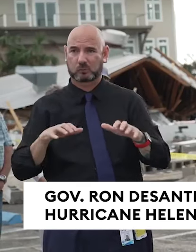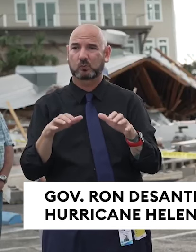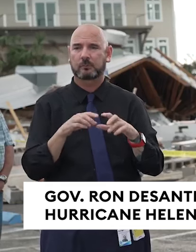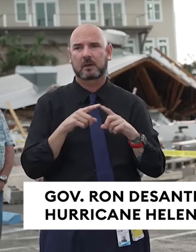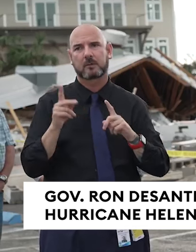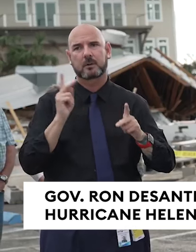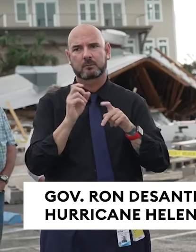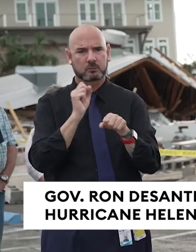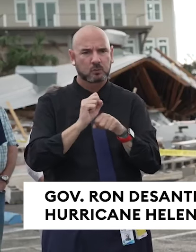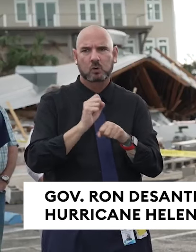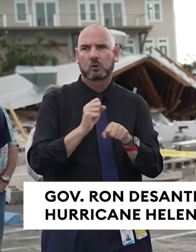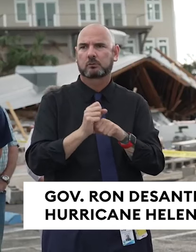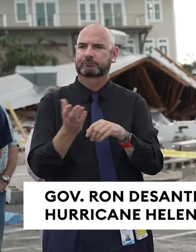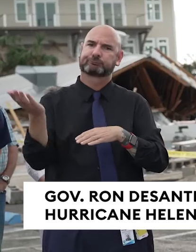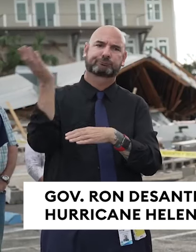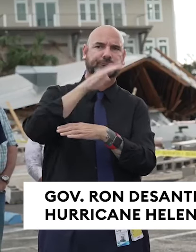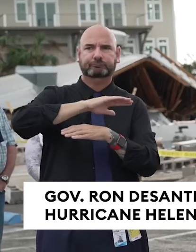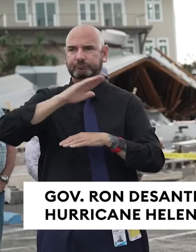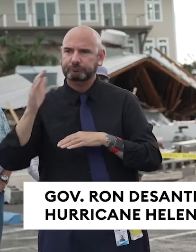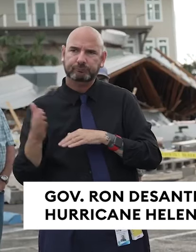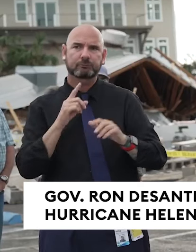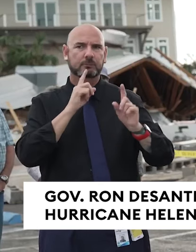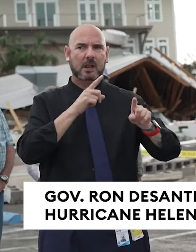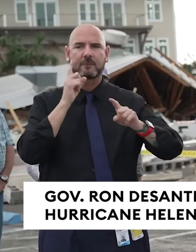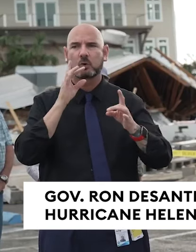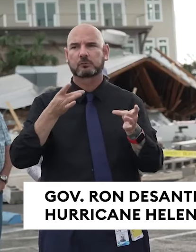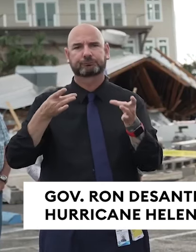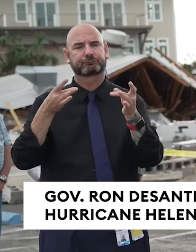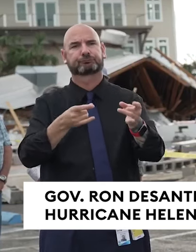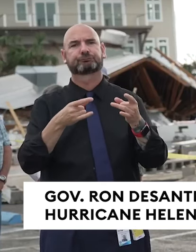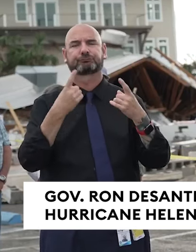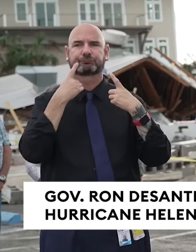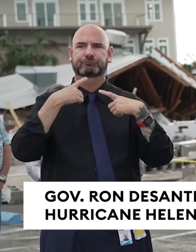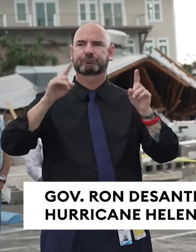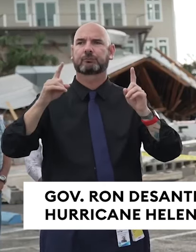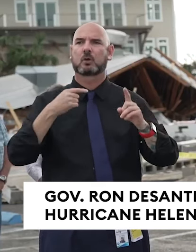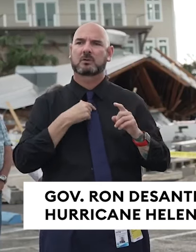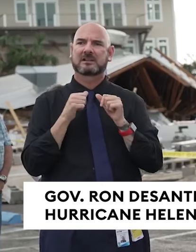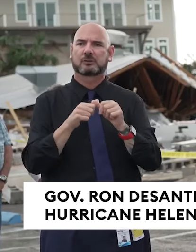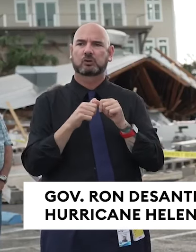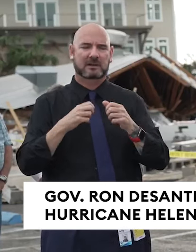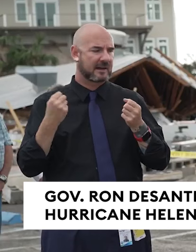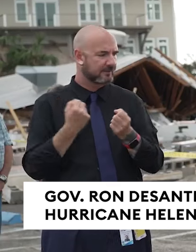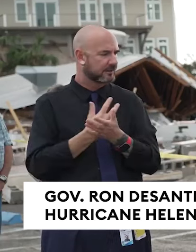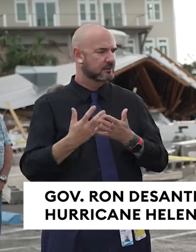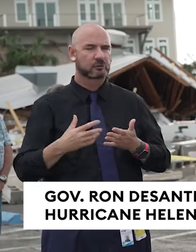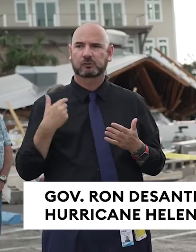the clock. The response has been very efficient and effective, and we're going to continue to do all we can to help